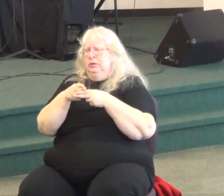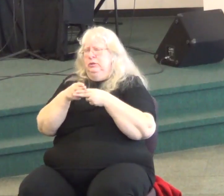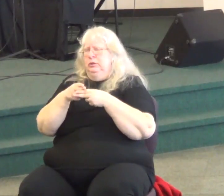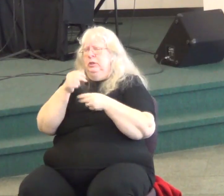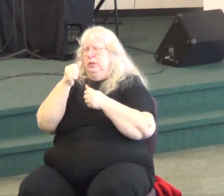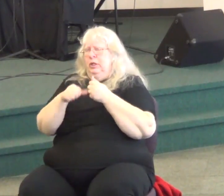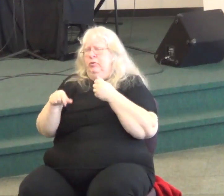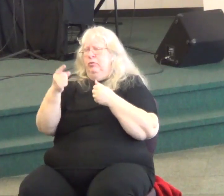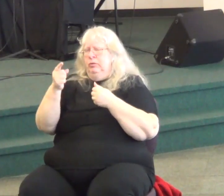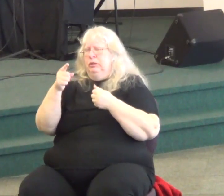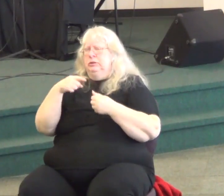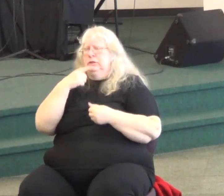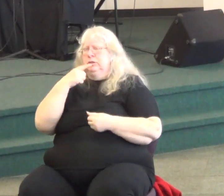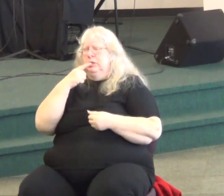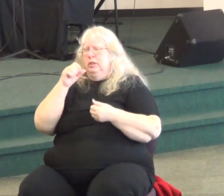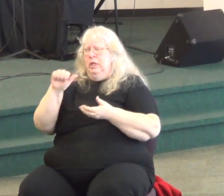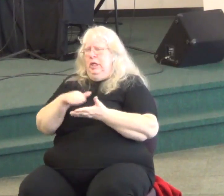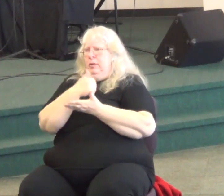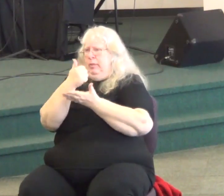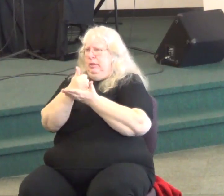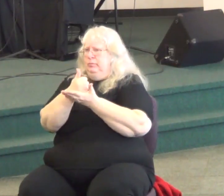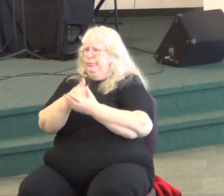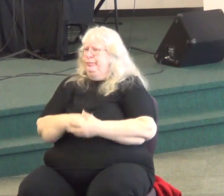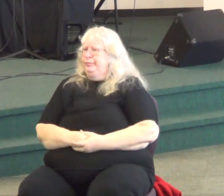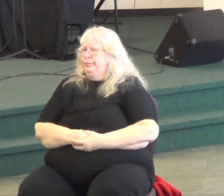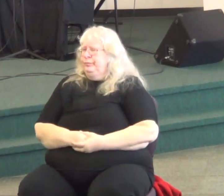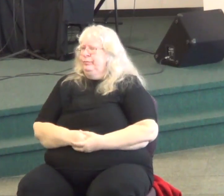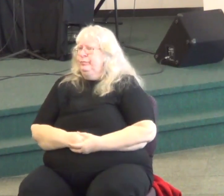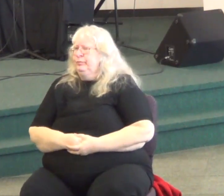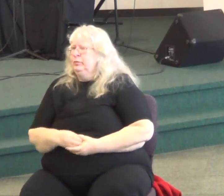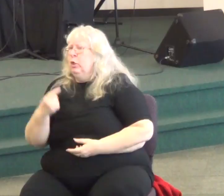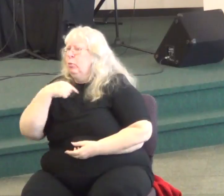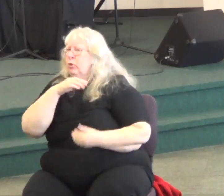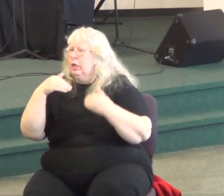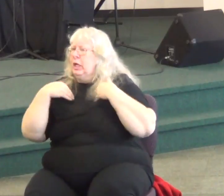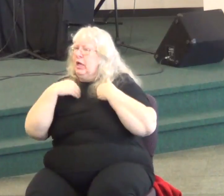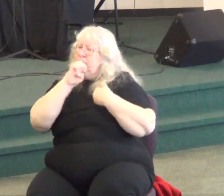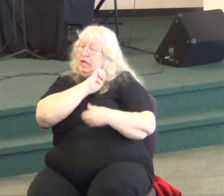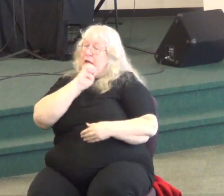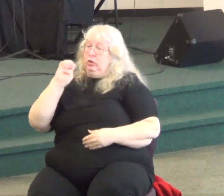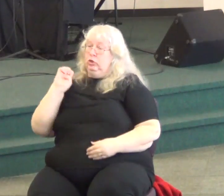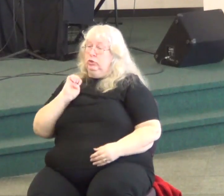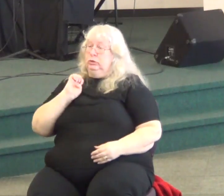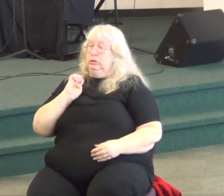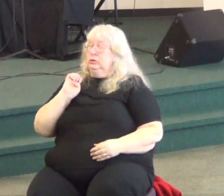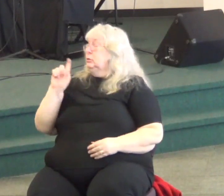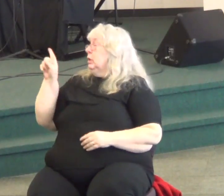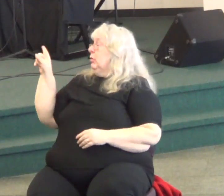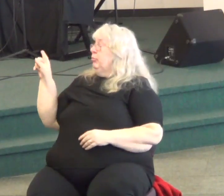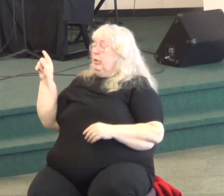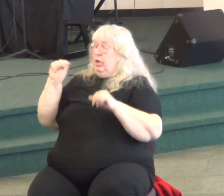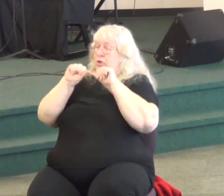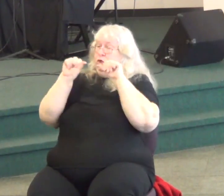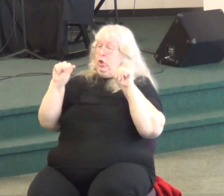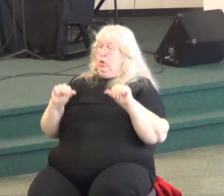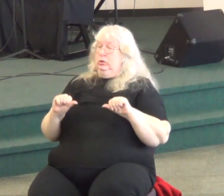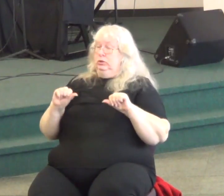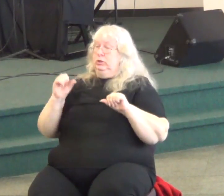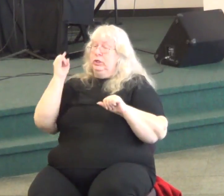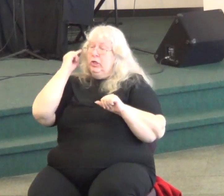say amen. Amen. We're going to have some elders up here, and if you have any special need, we want